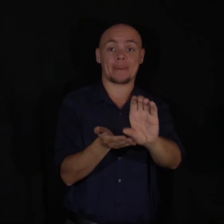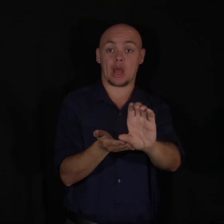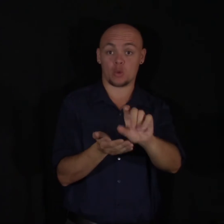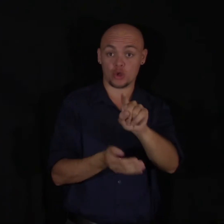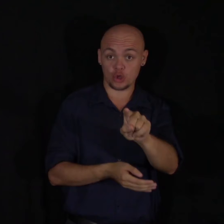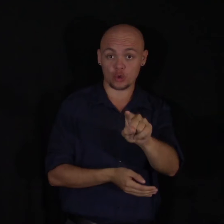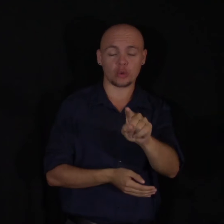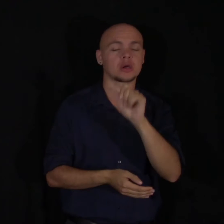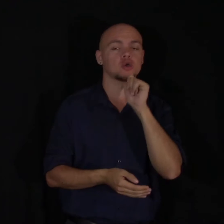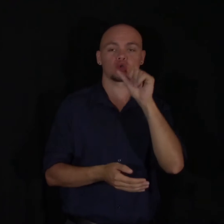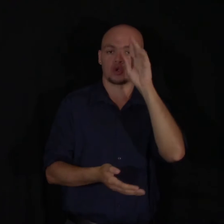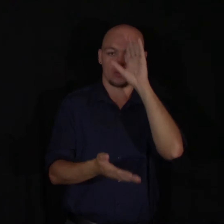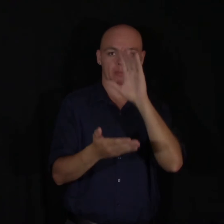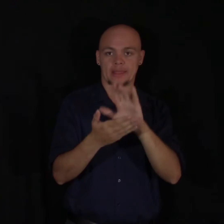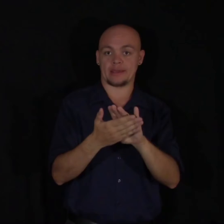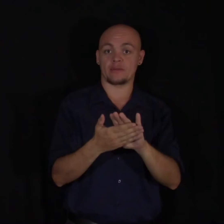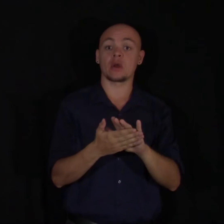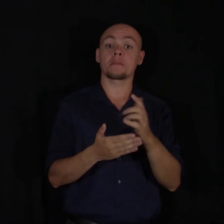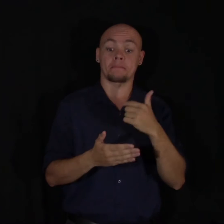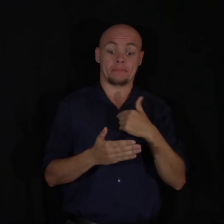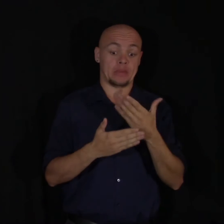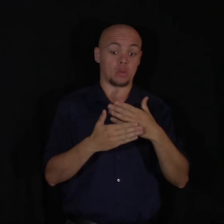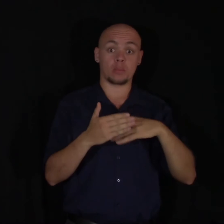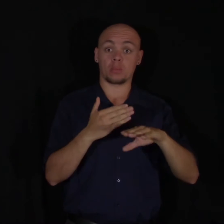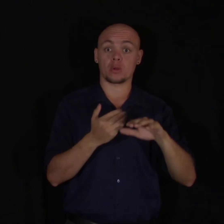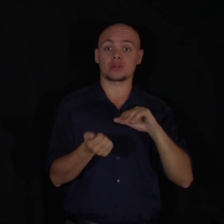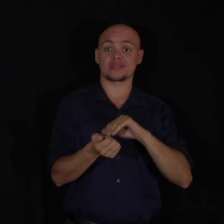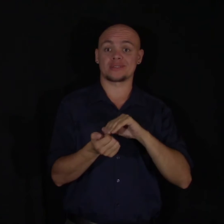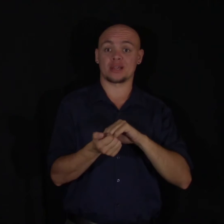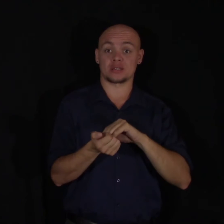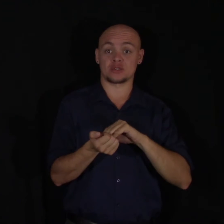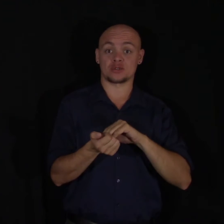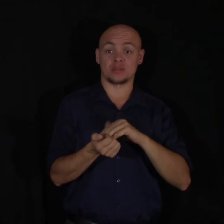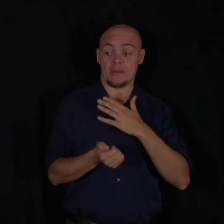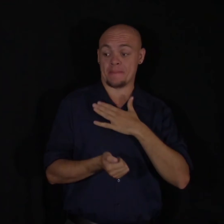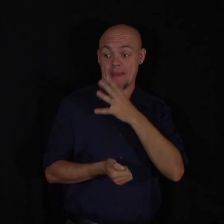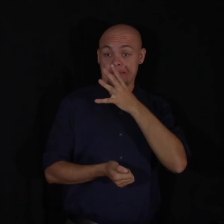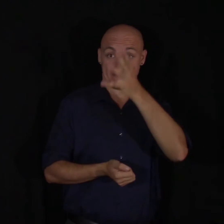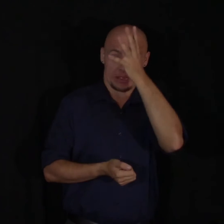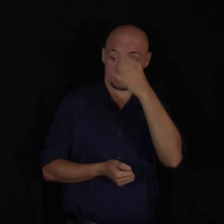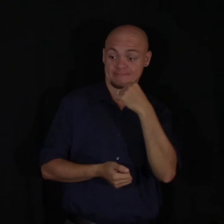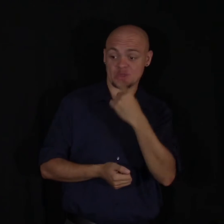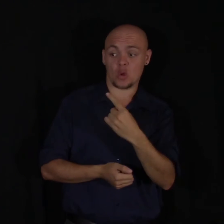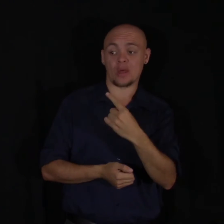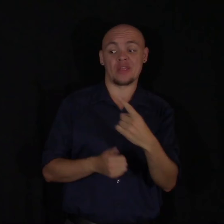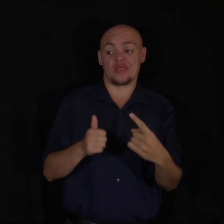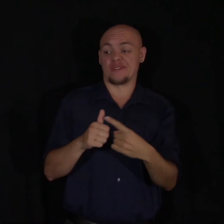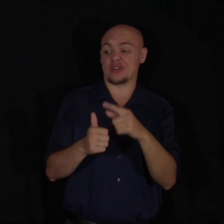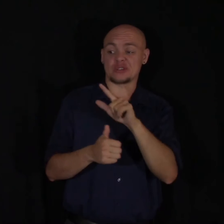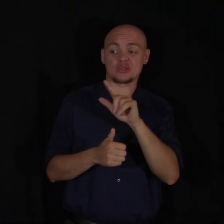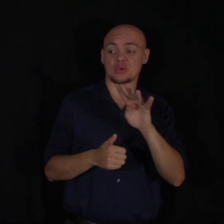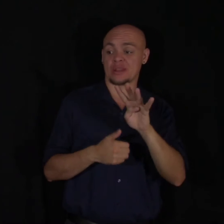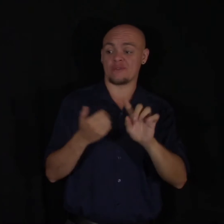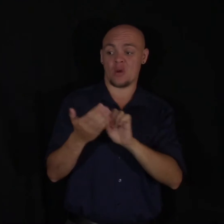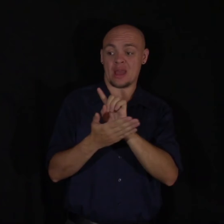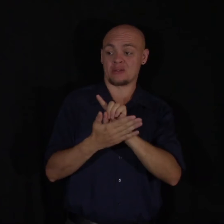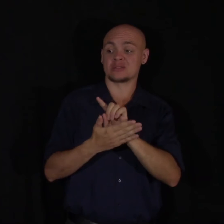When I was born, the doctors told my parents that I would be dead within the first 24 hours of my